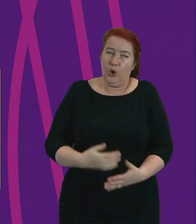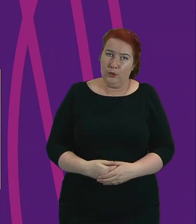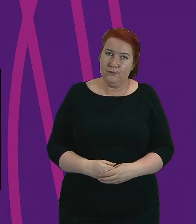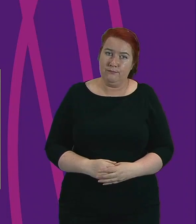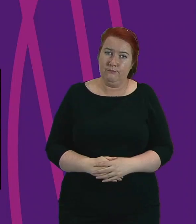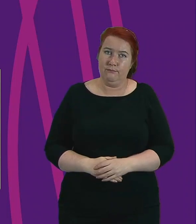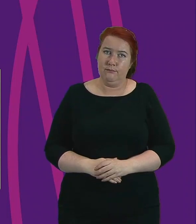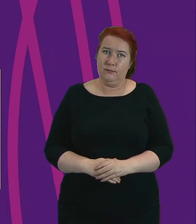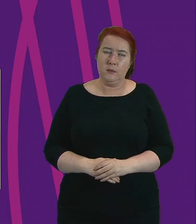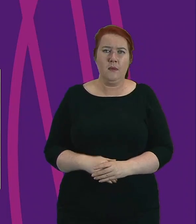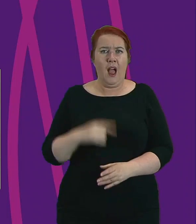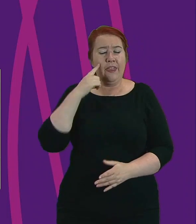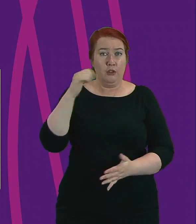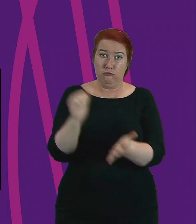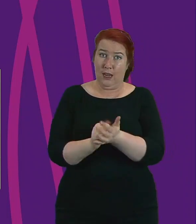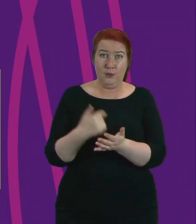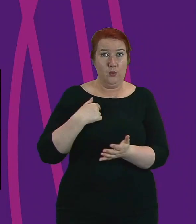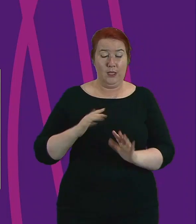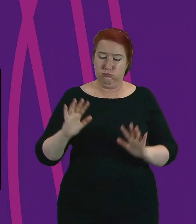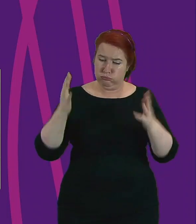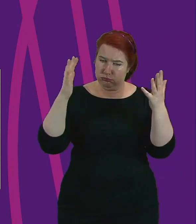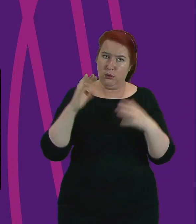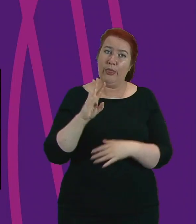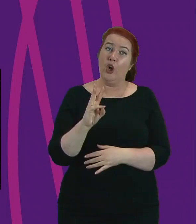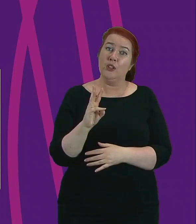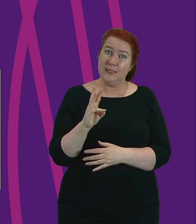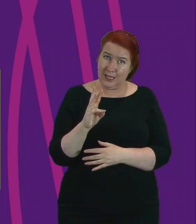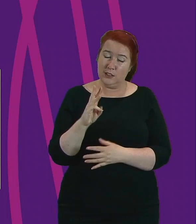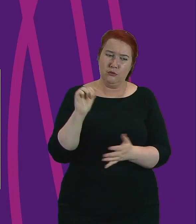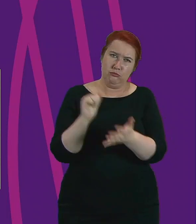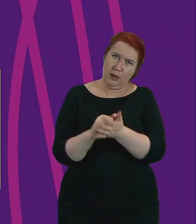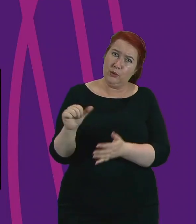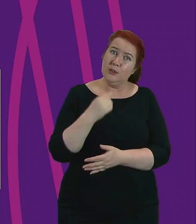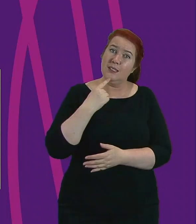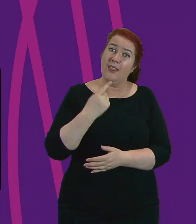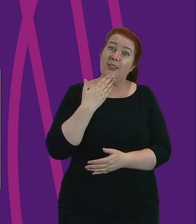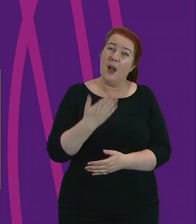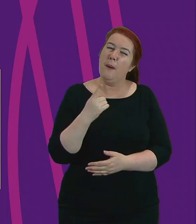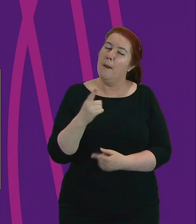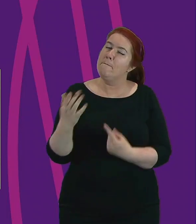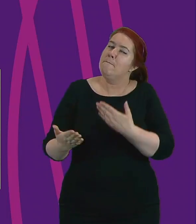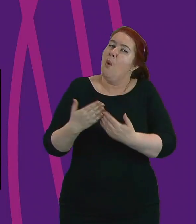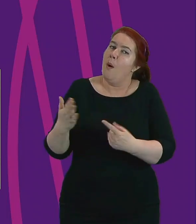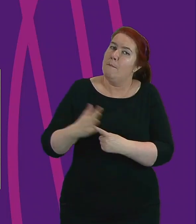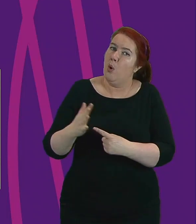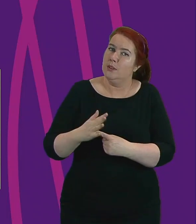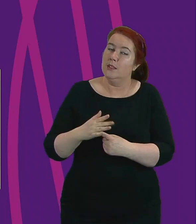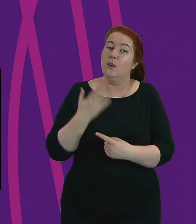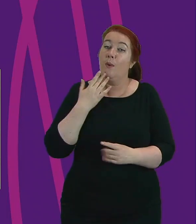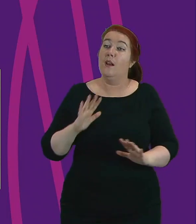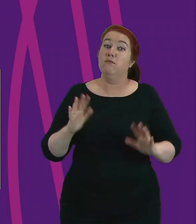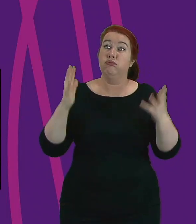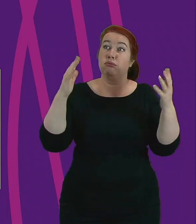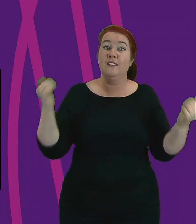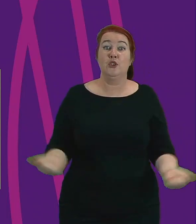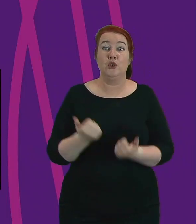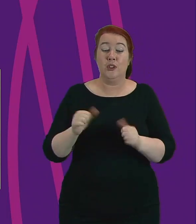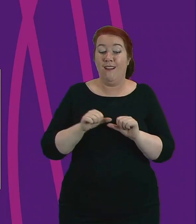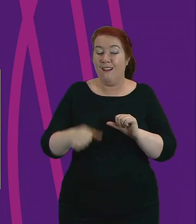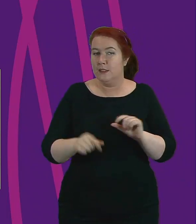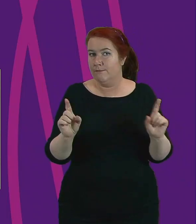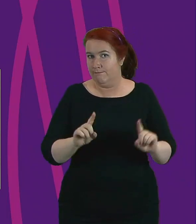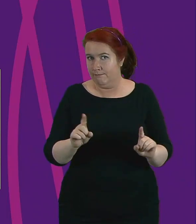that we applaud them, it's right we thank them, but actually what's more important is what we do after the applause. And that means